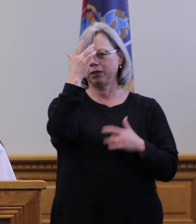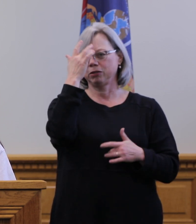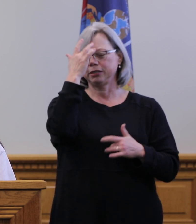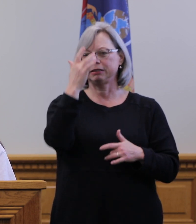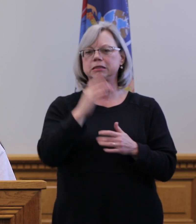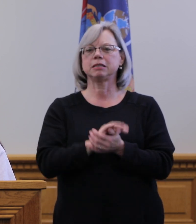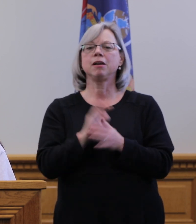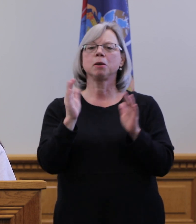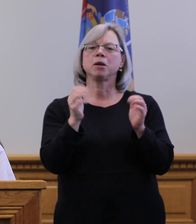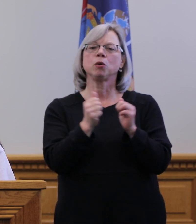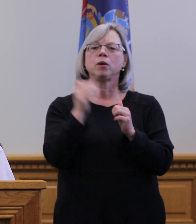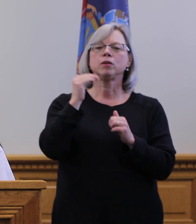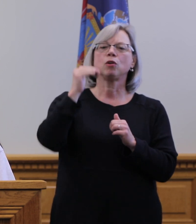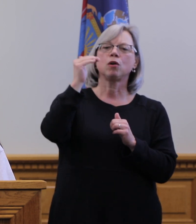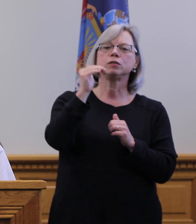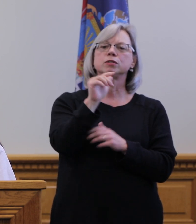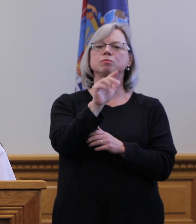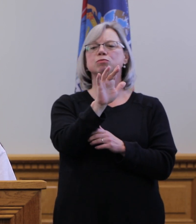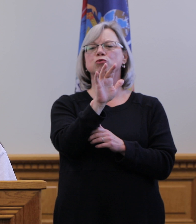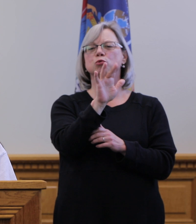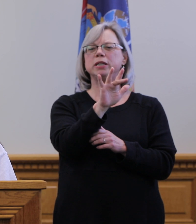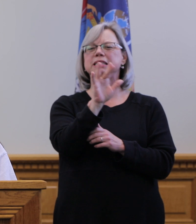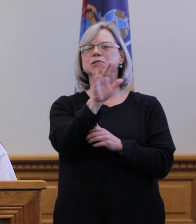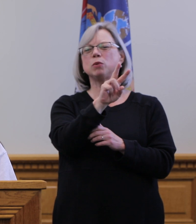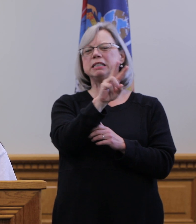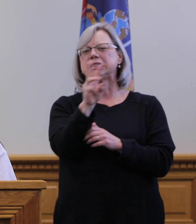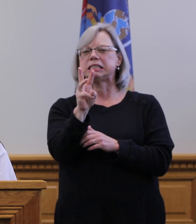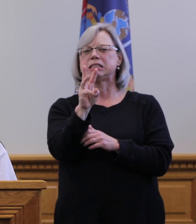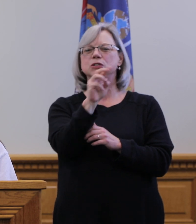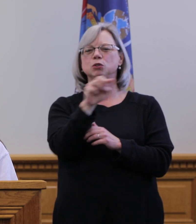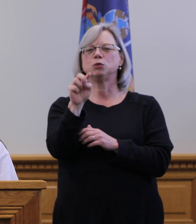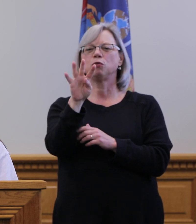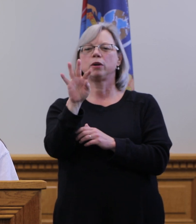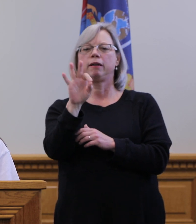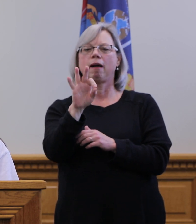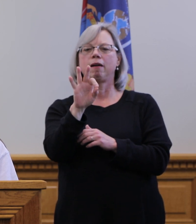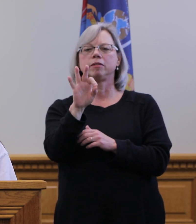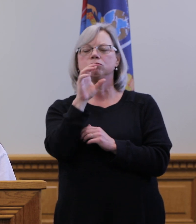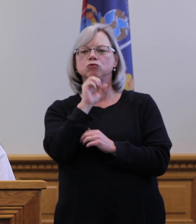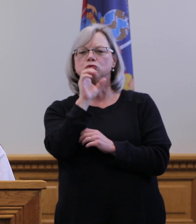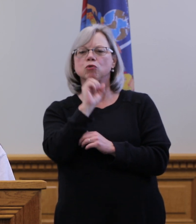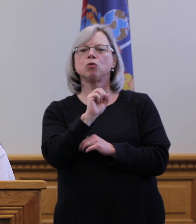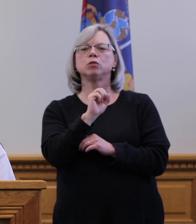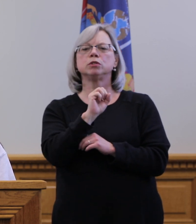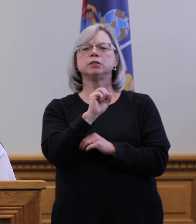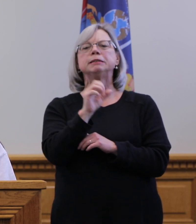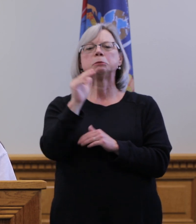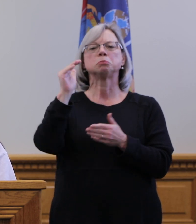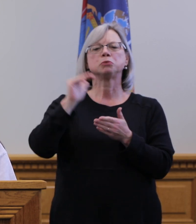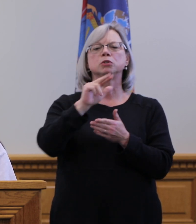26 to 49 years at 25.0%, and age 50 and older